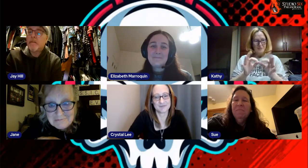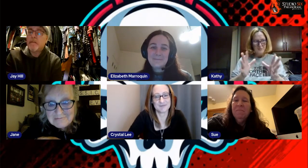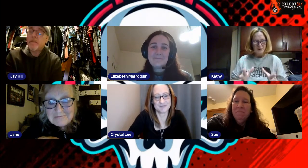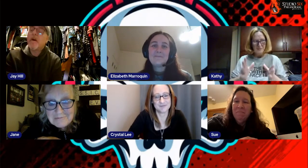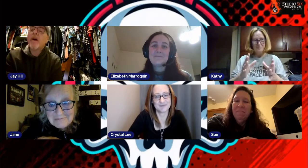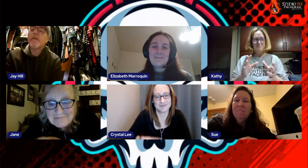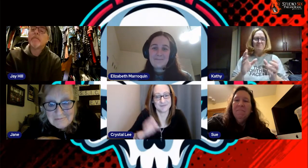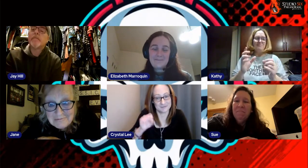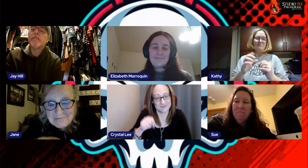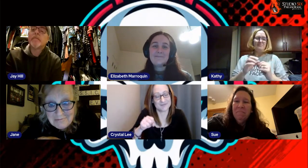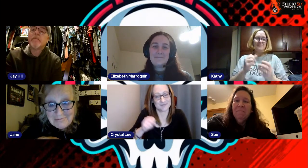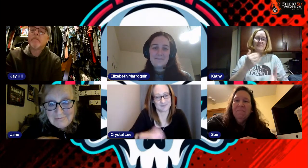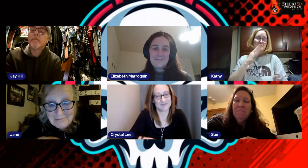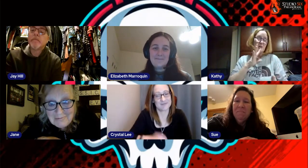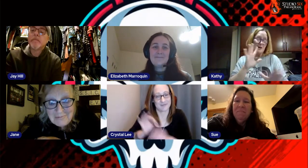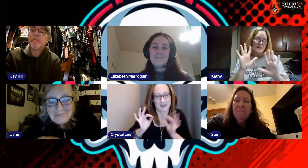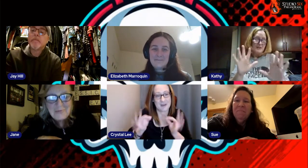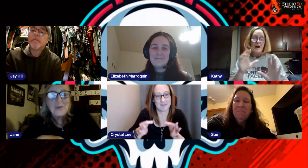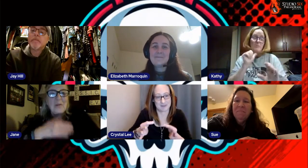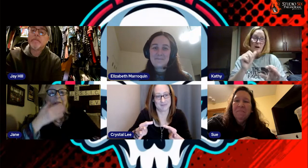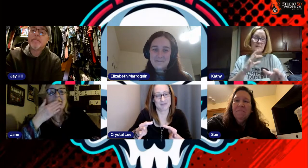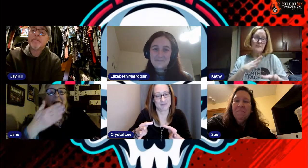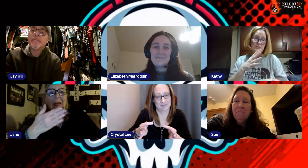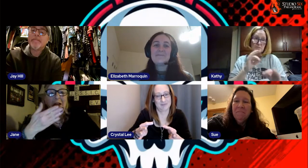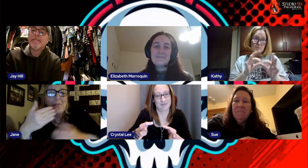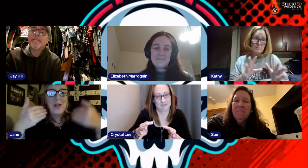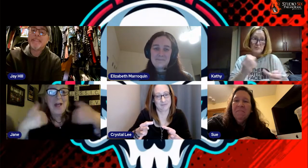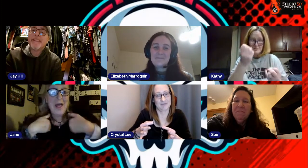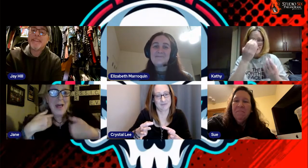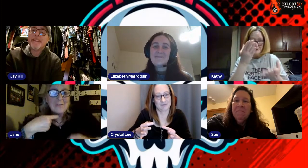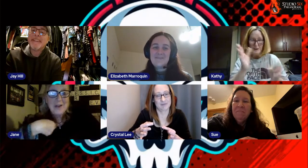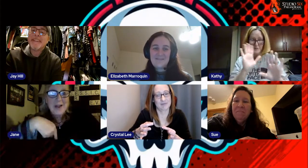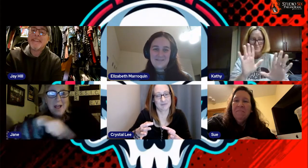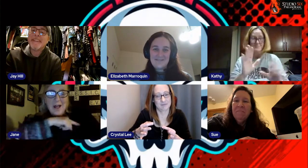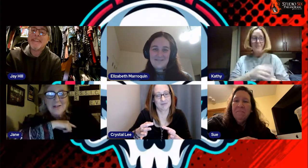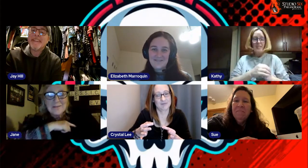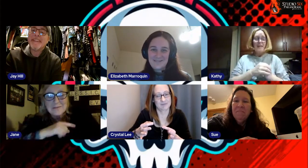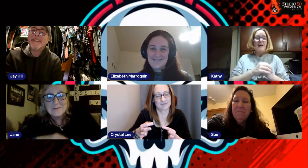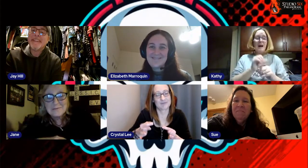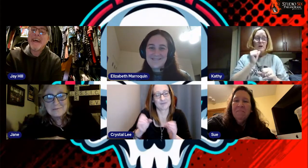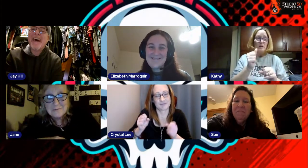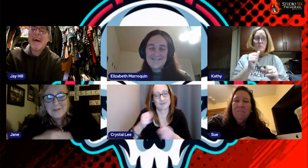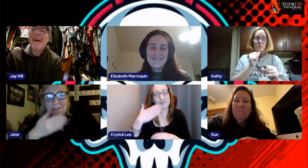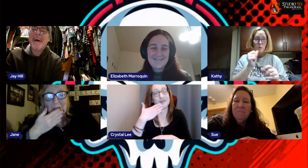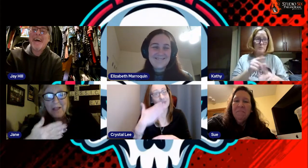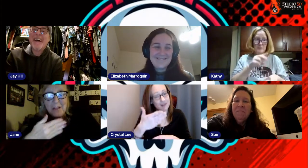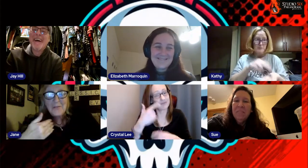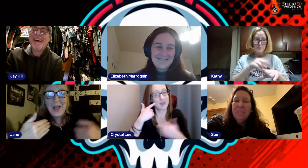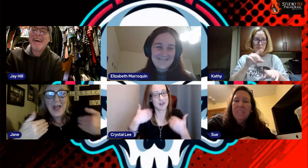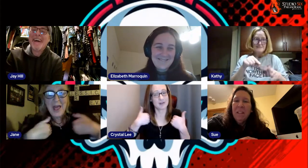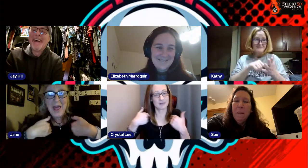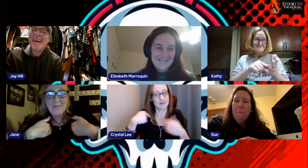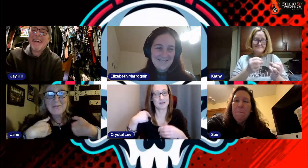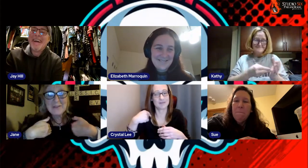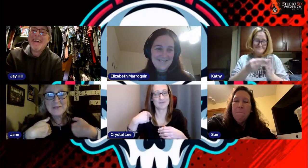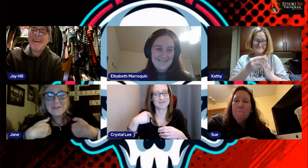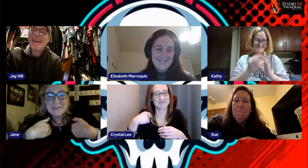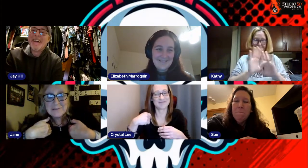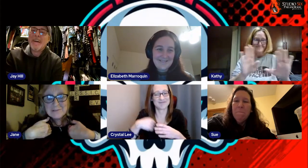and just awesome. Mm-hmm. I'm not an official interpreter, just so you know. I don't normally do this.